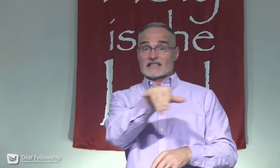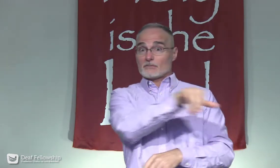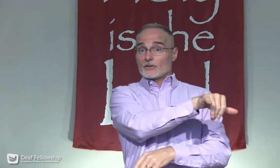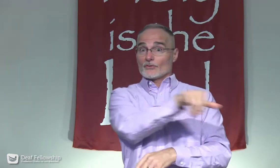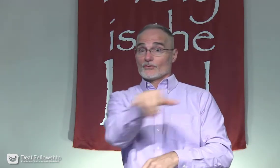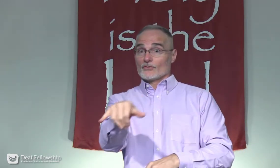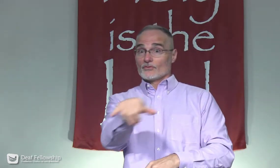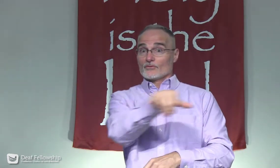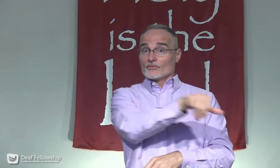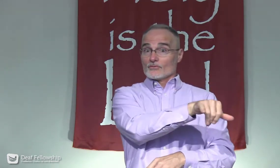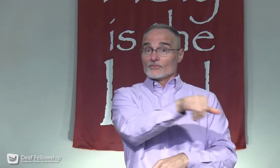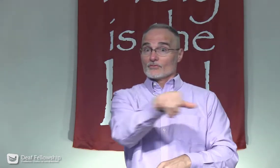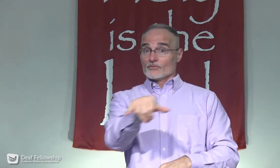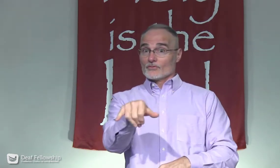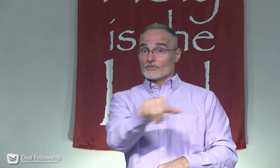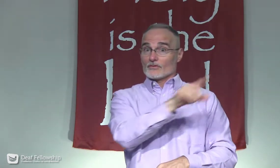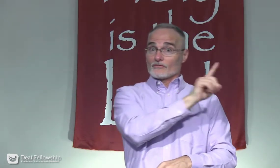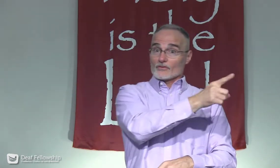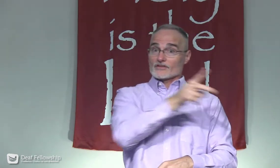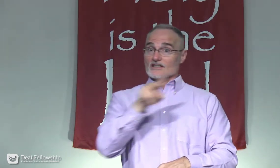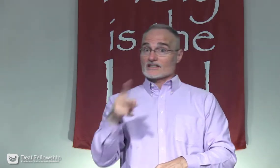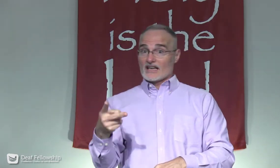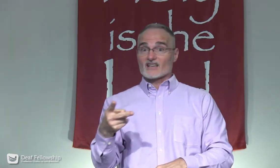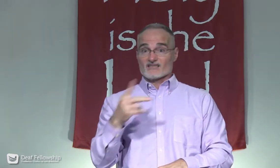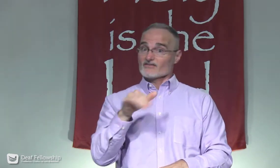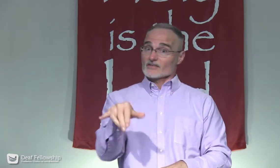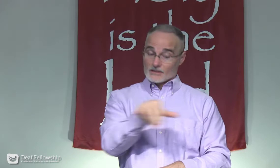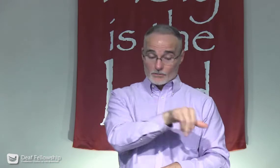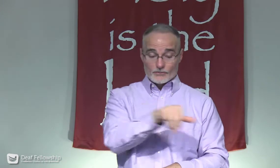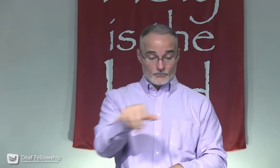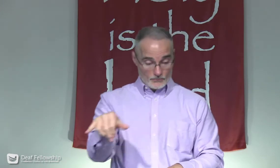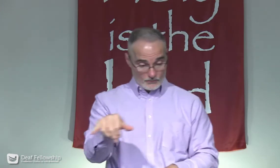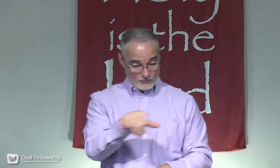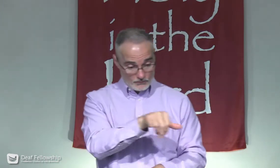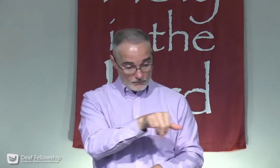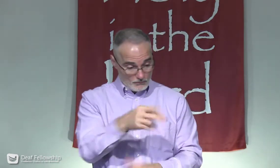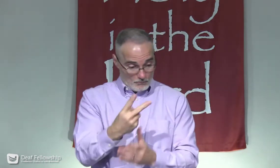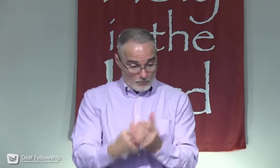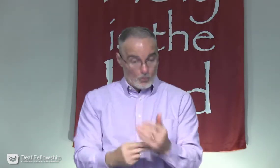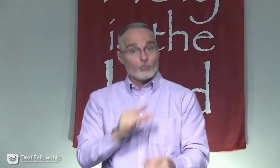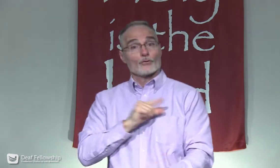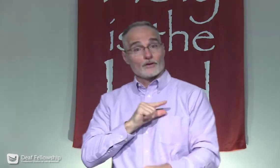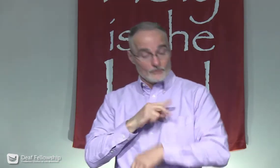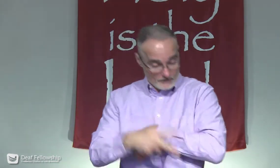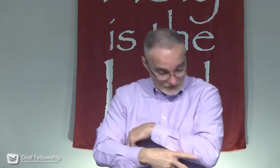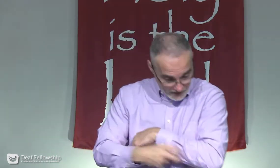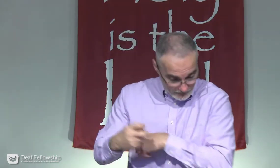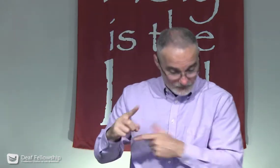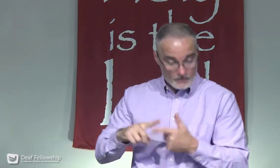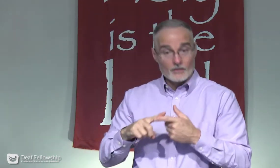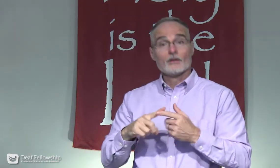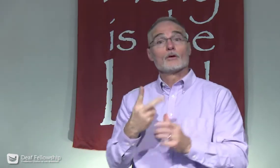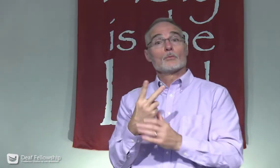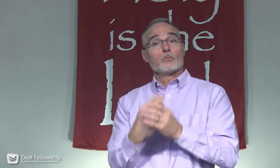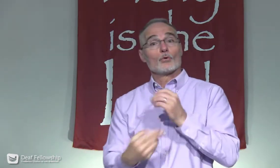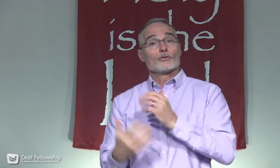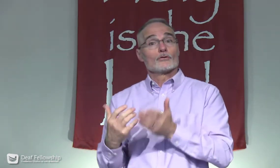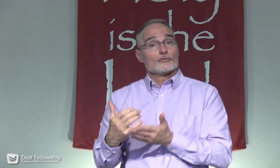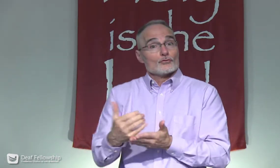You know, we don't realize it, but in many ways, both of those guys are pretty similar. They were both guilty